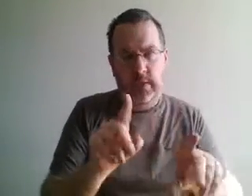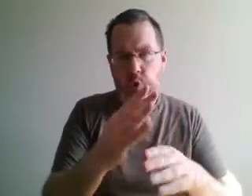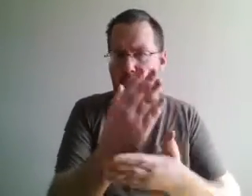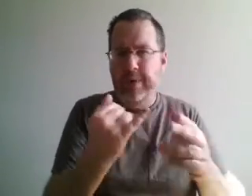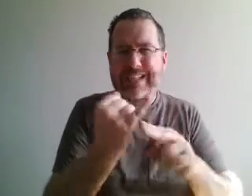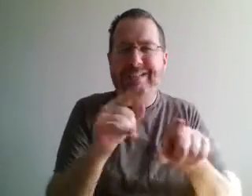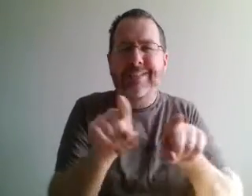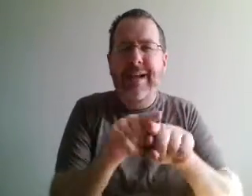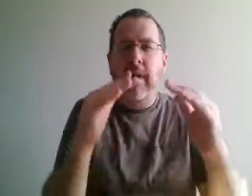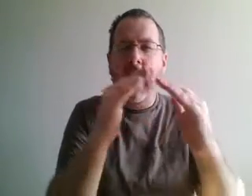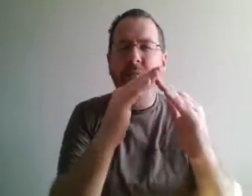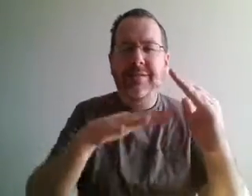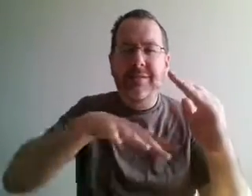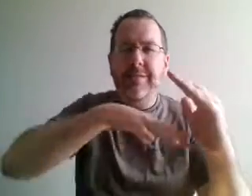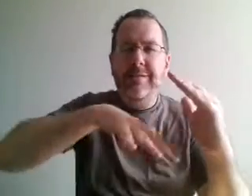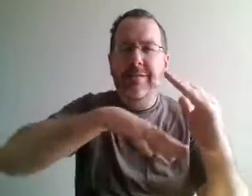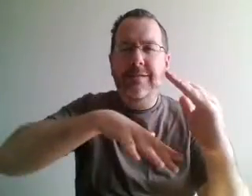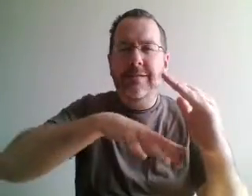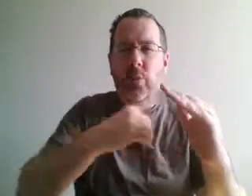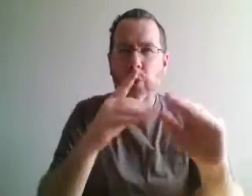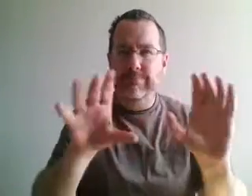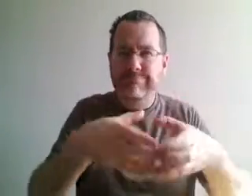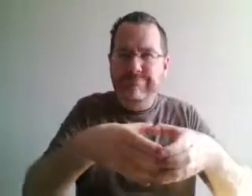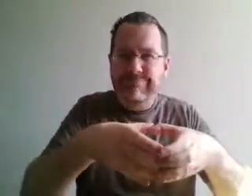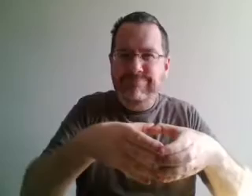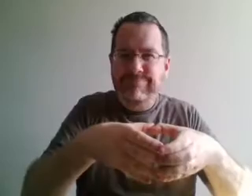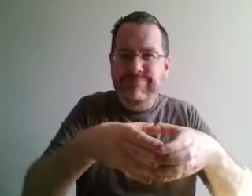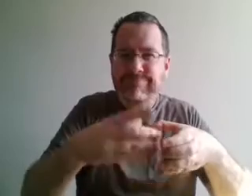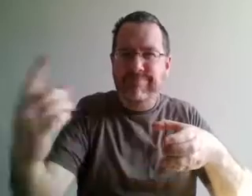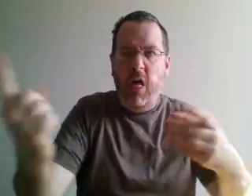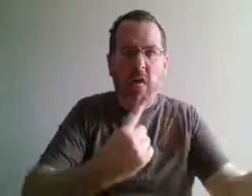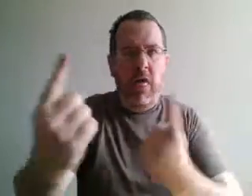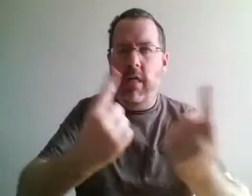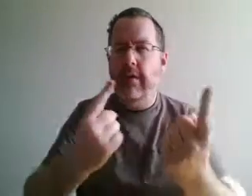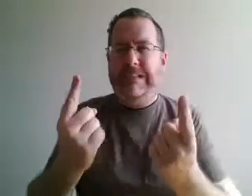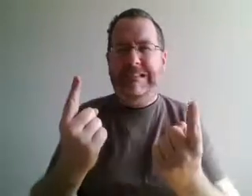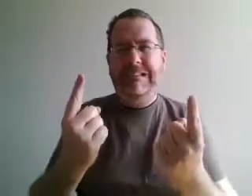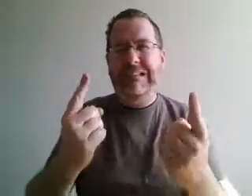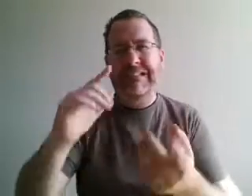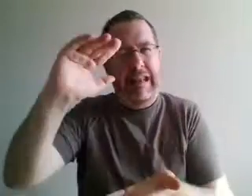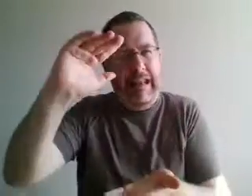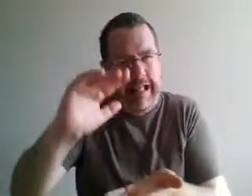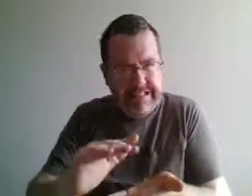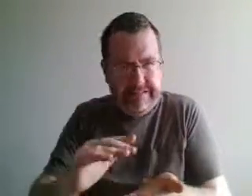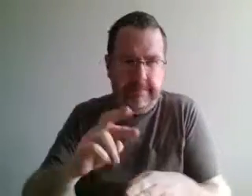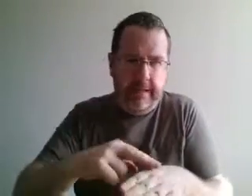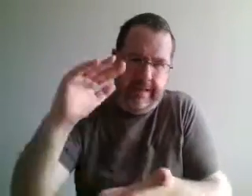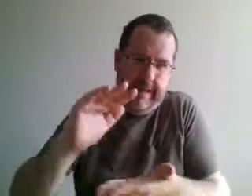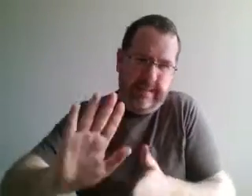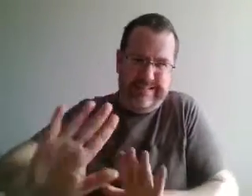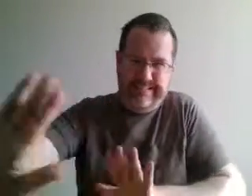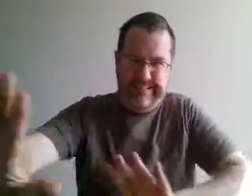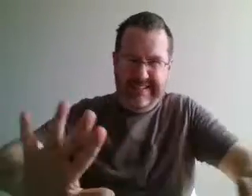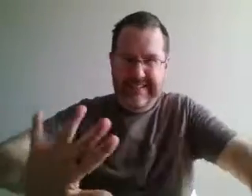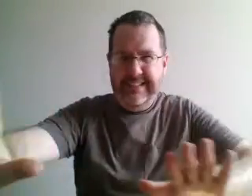sort of the one unit together, minimising contact with people from outside the home with a new baby. So there shouldn't be